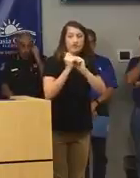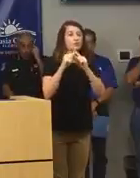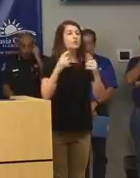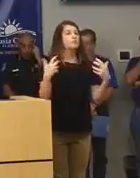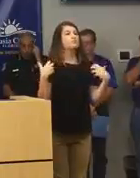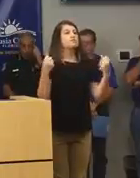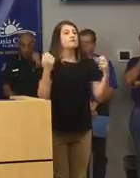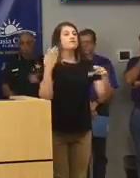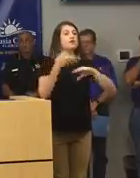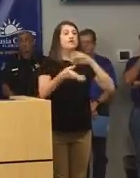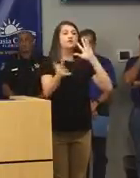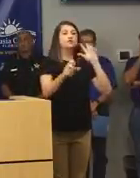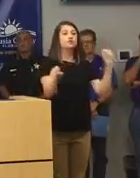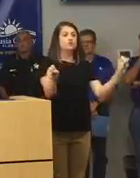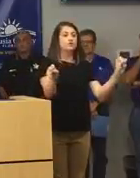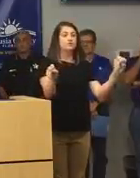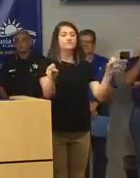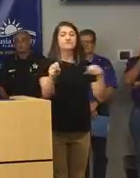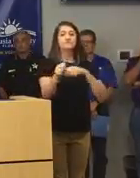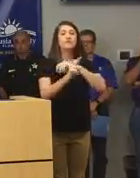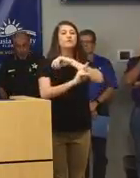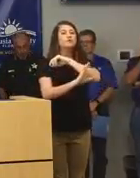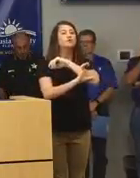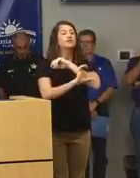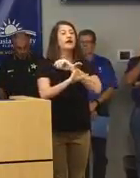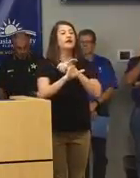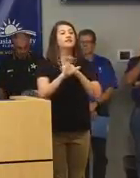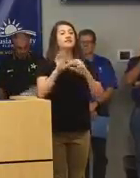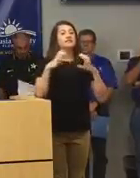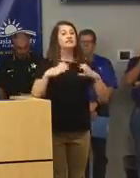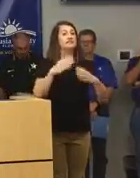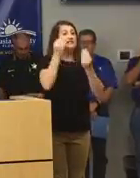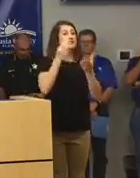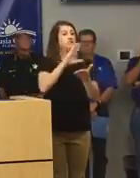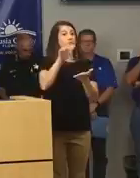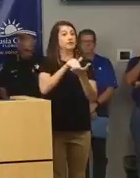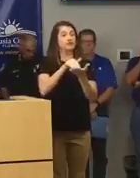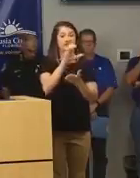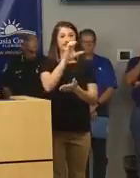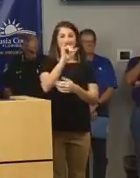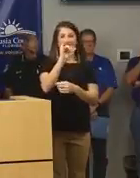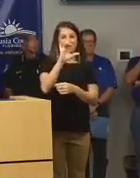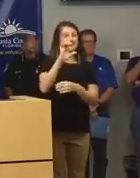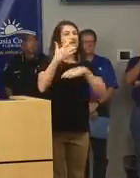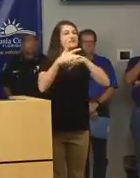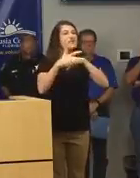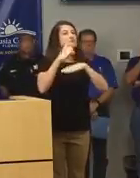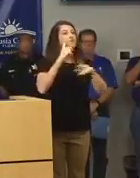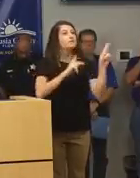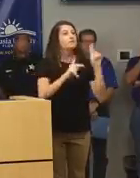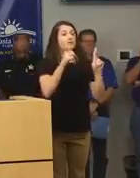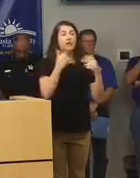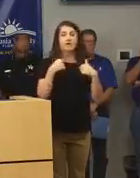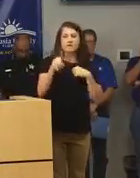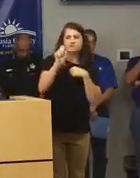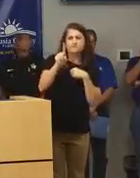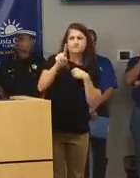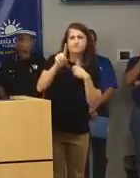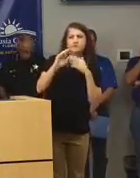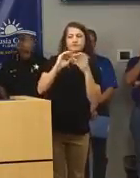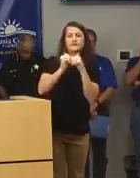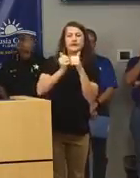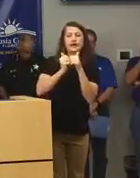after the storm. Volusia County Citizens Information Center, our CIC, is available for persons with questions about how to